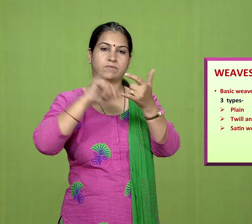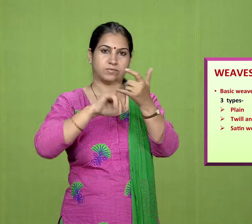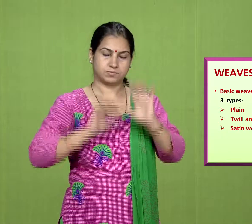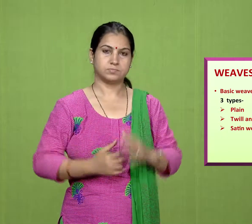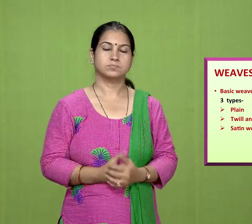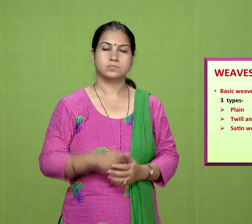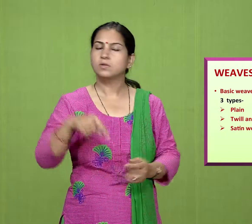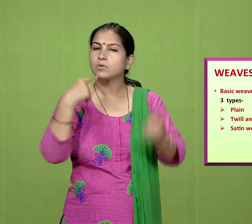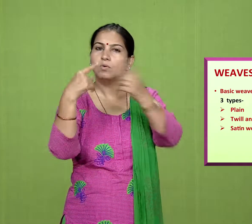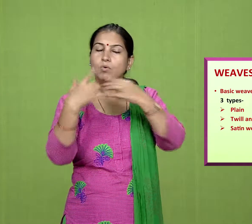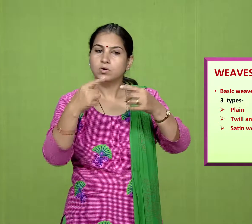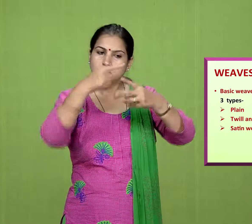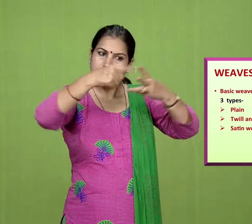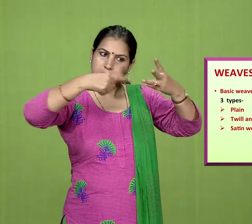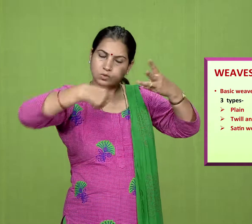We will be discussing each one of them in detail.